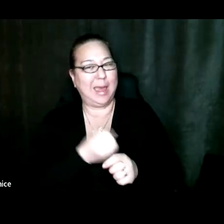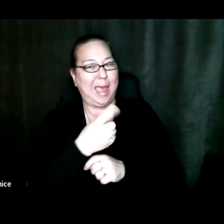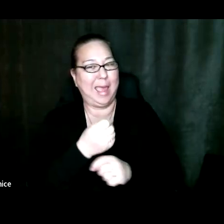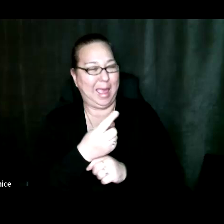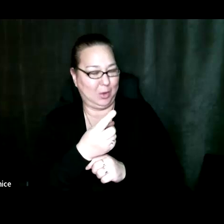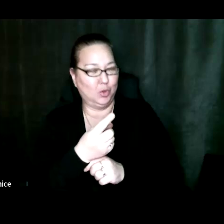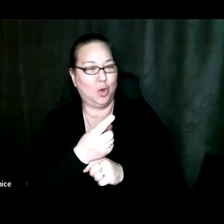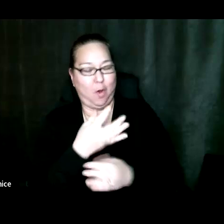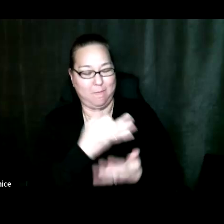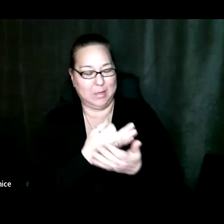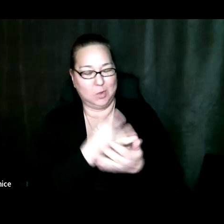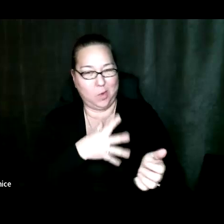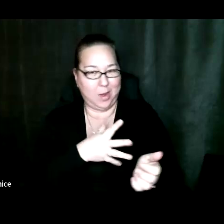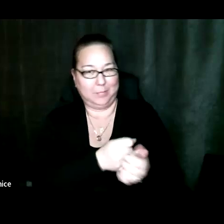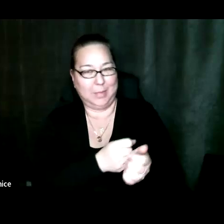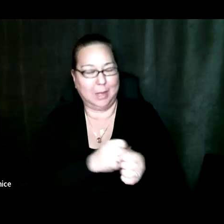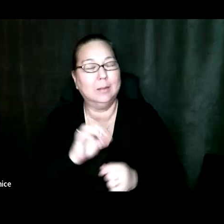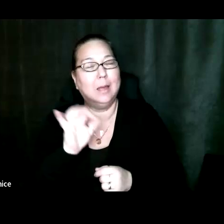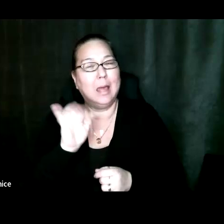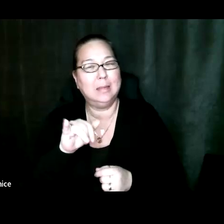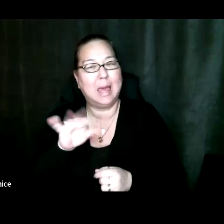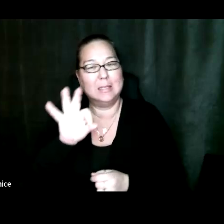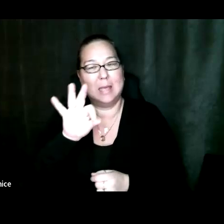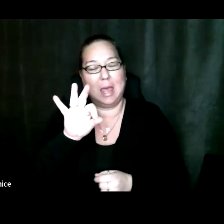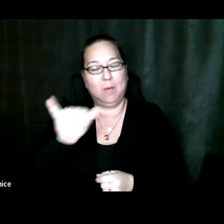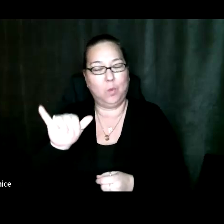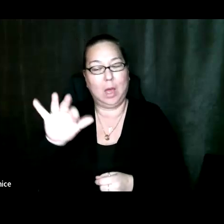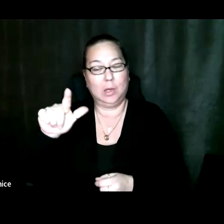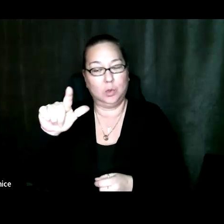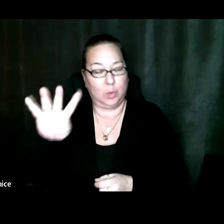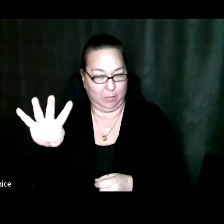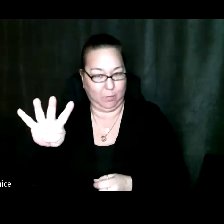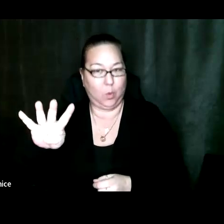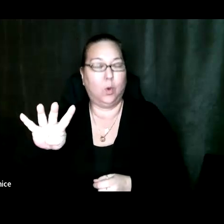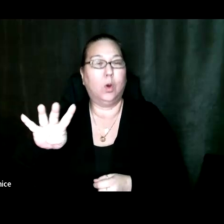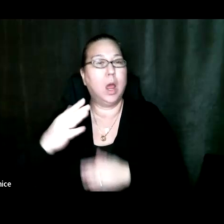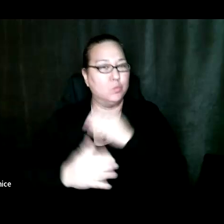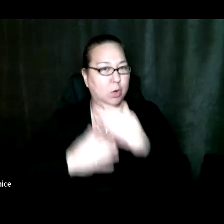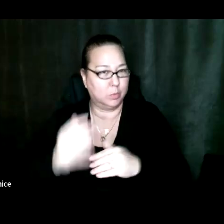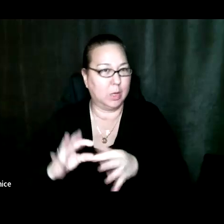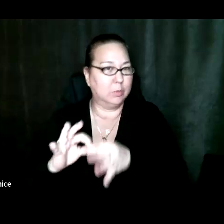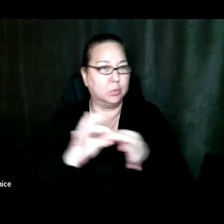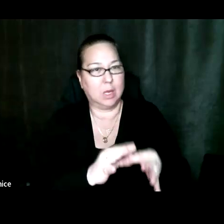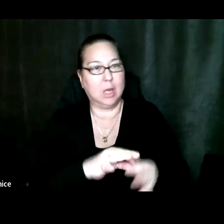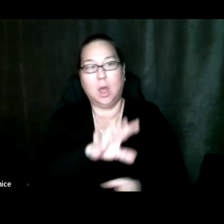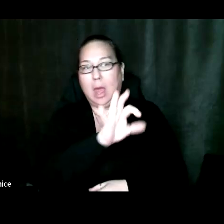update. It includes an update on the FY24 budget, progress related to FY25 investments, and the